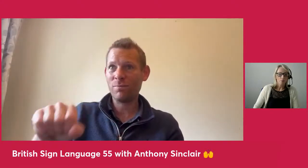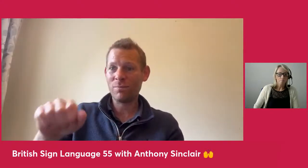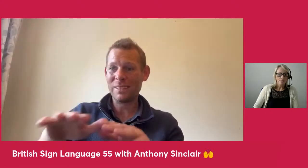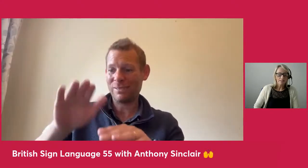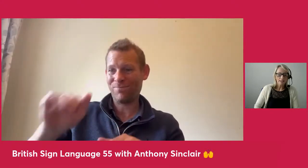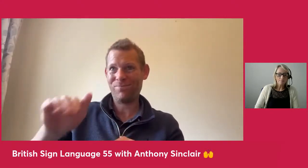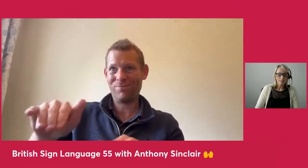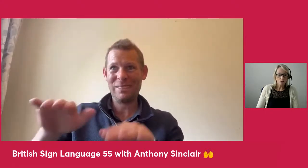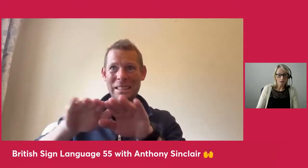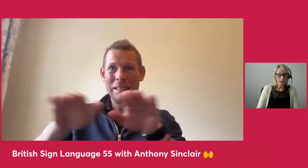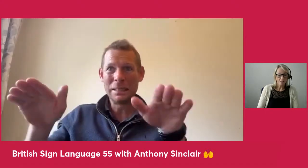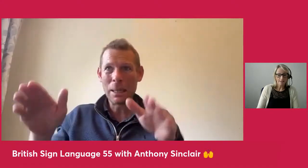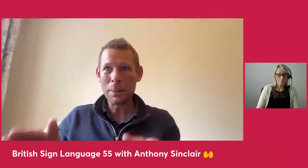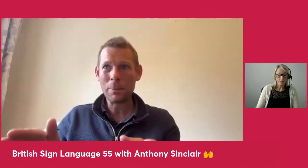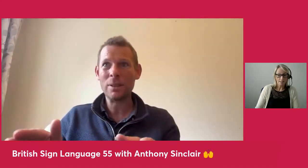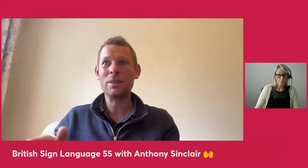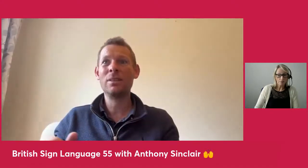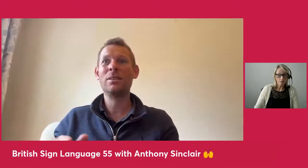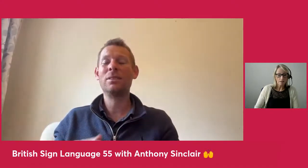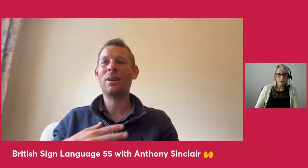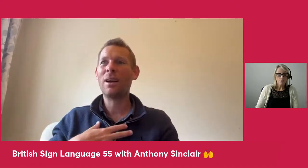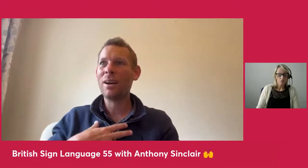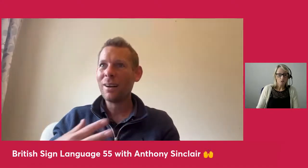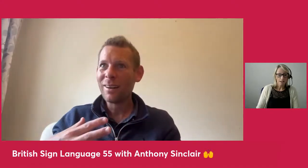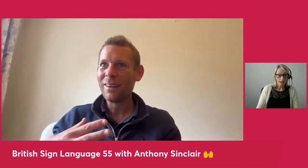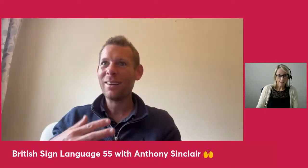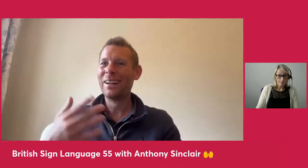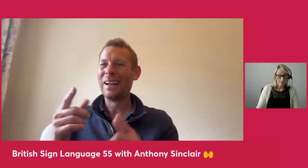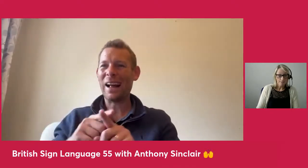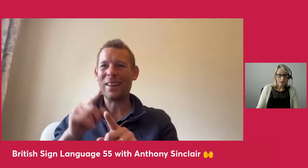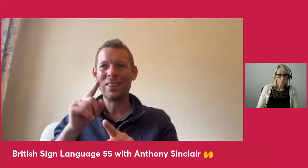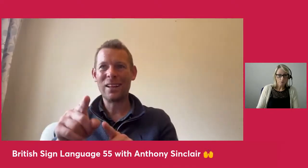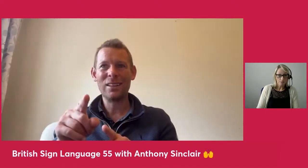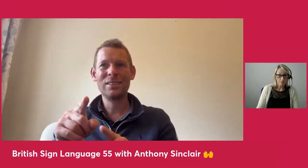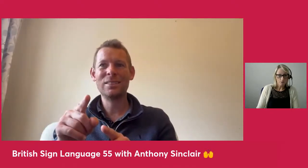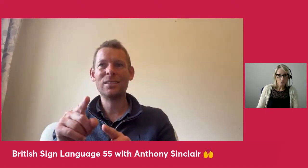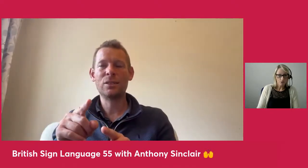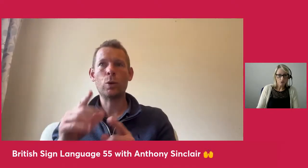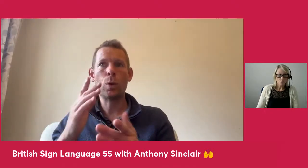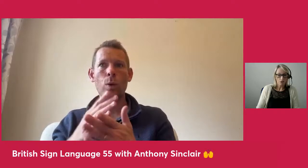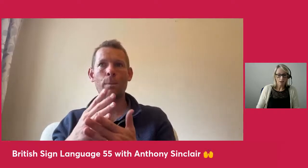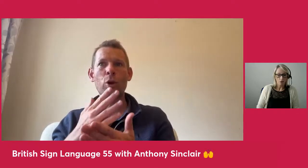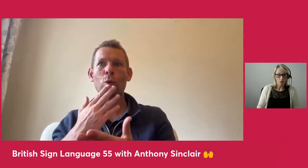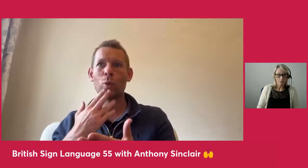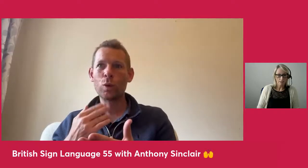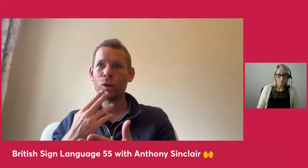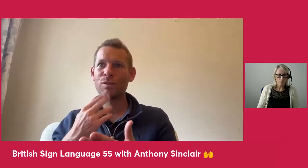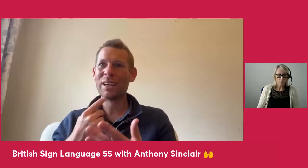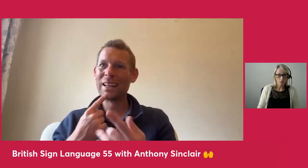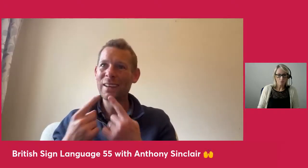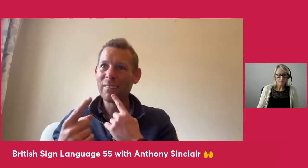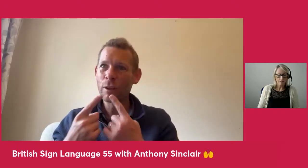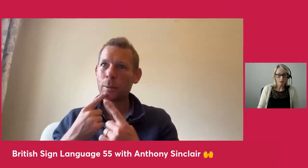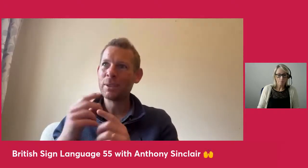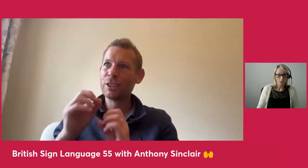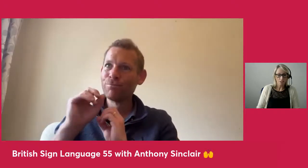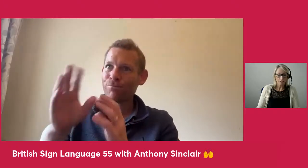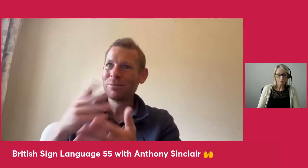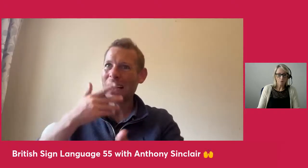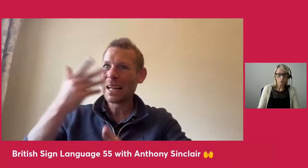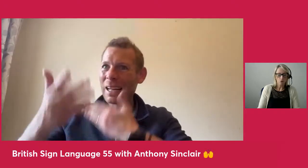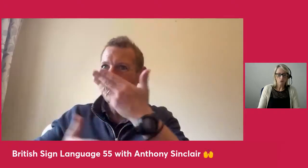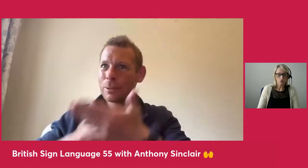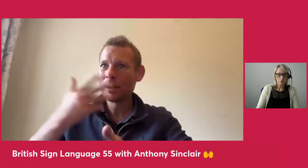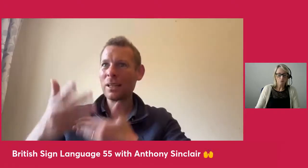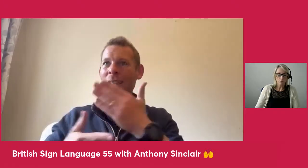about how at meal times it's okay to tap the table. So you can tap on the table to alert the deaf person to feel the vibration